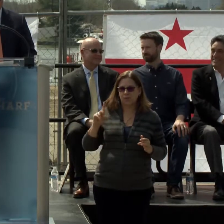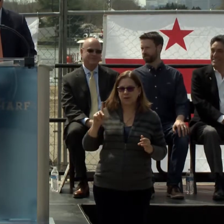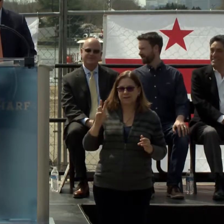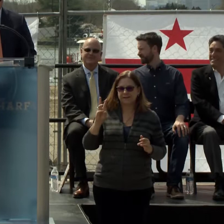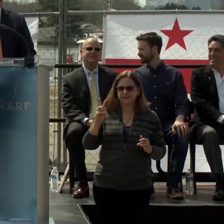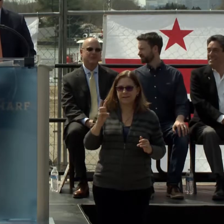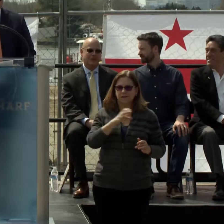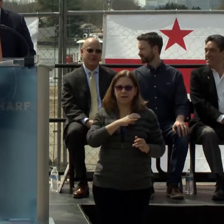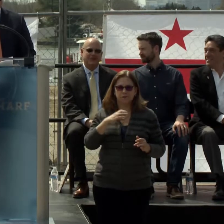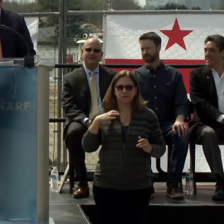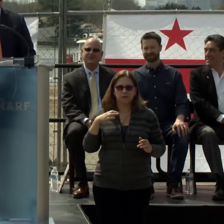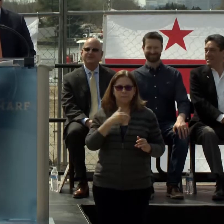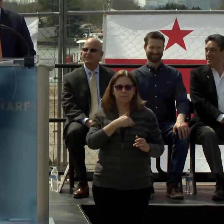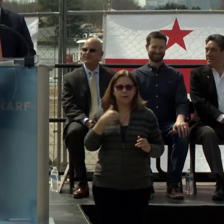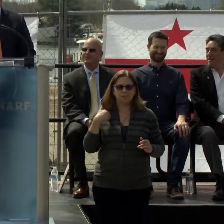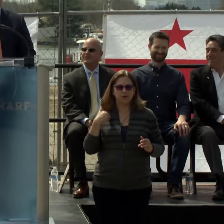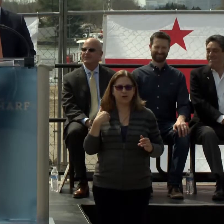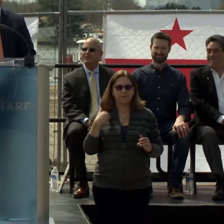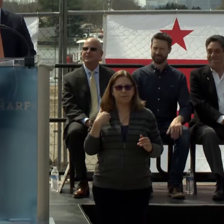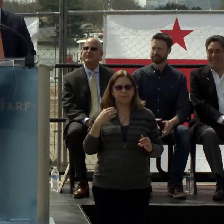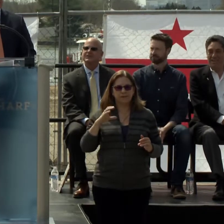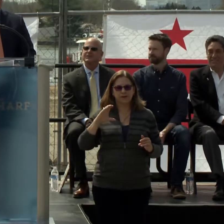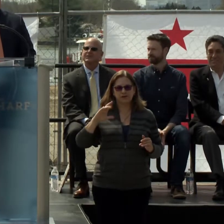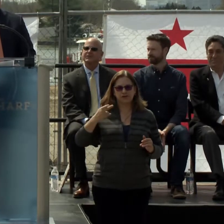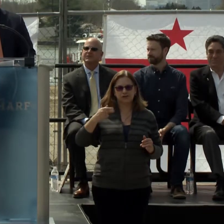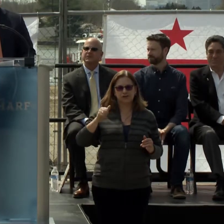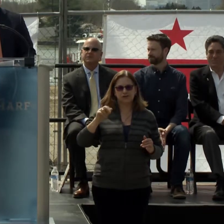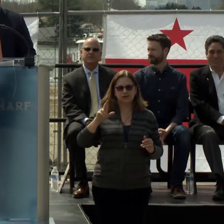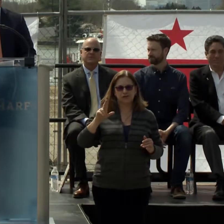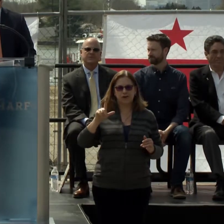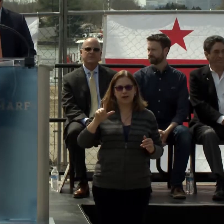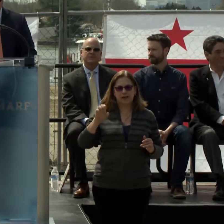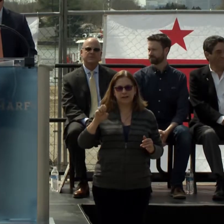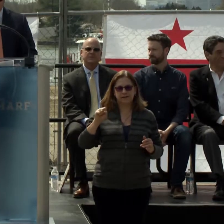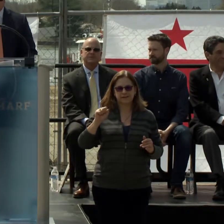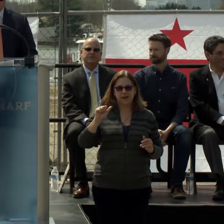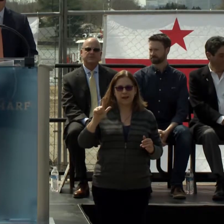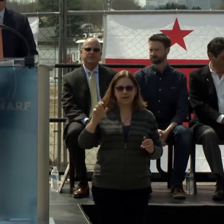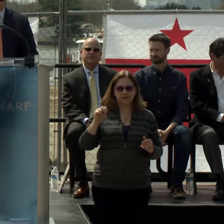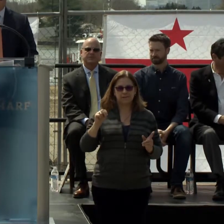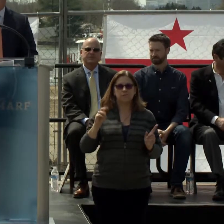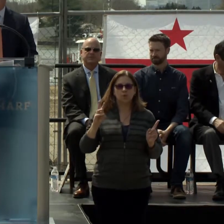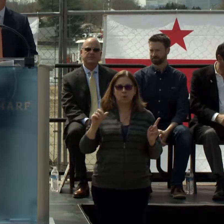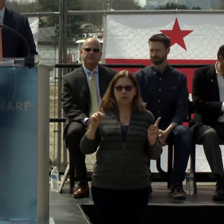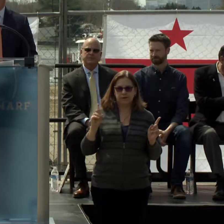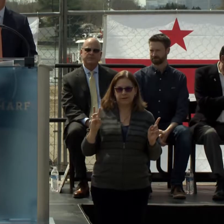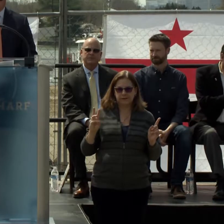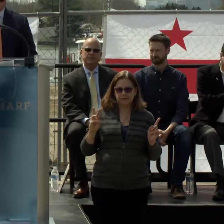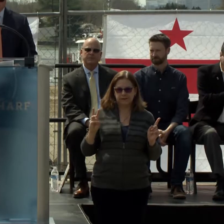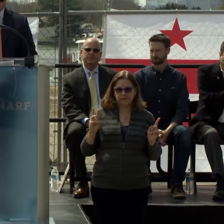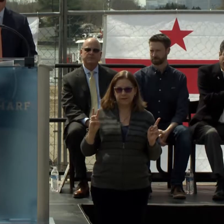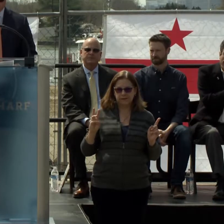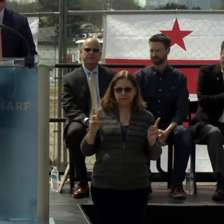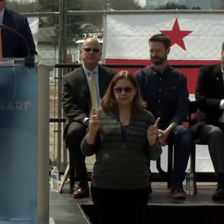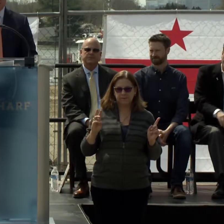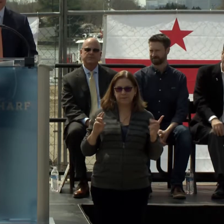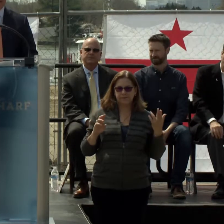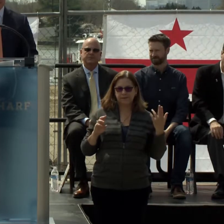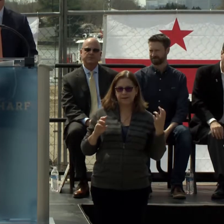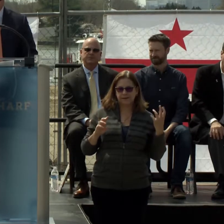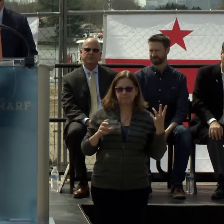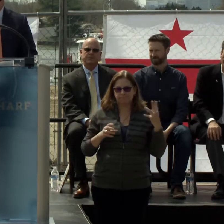know, Charles has provided public service to the district since 2003 when he directed policy for Primary Care